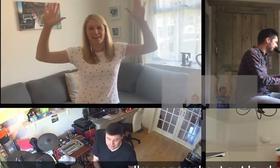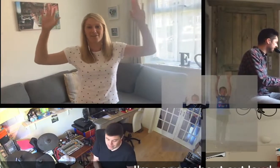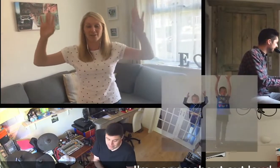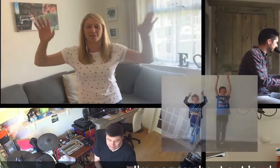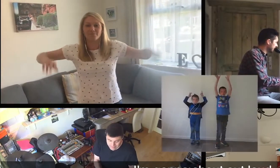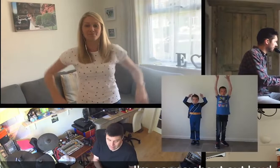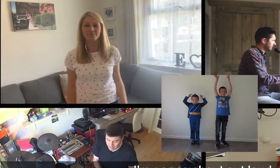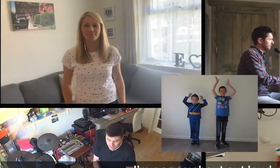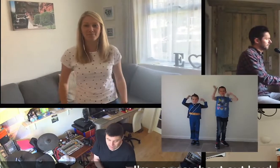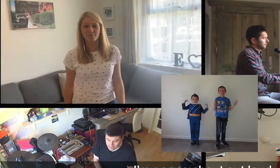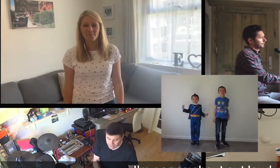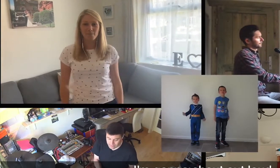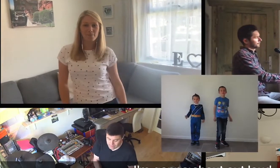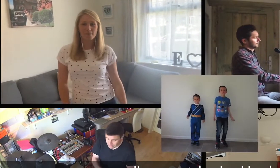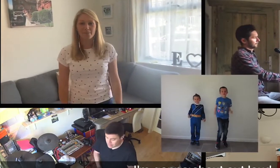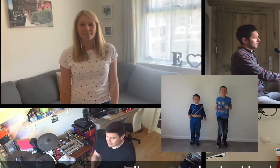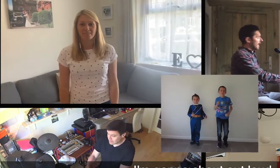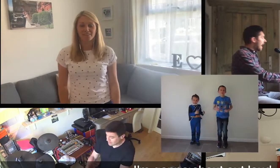to heaven.